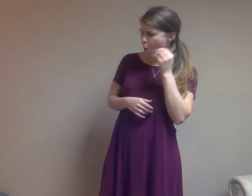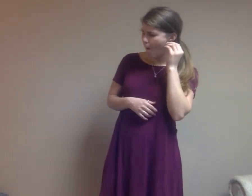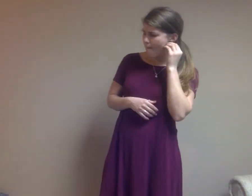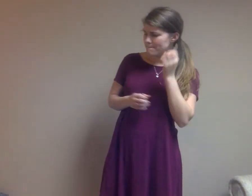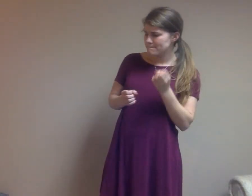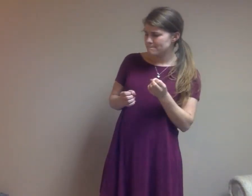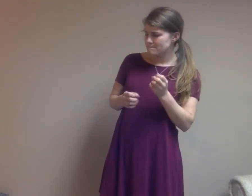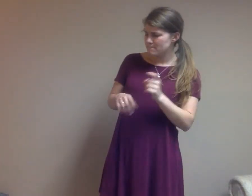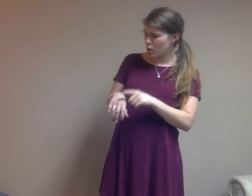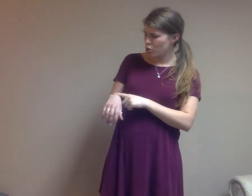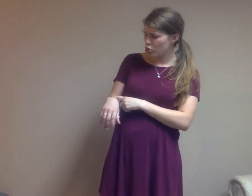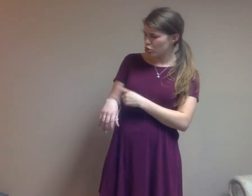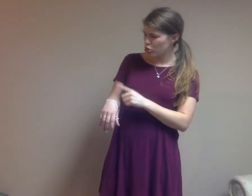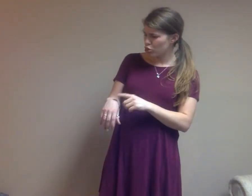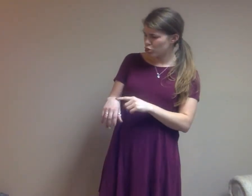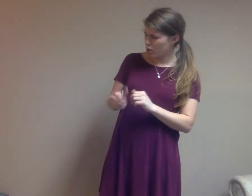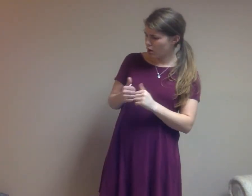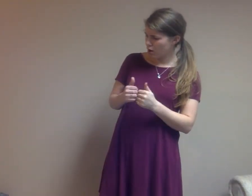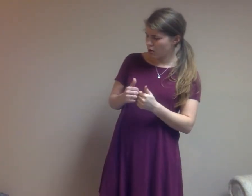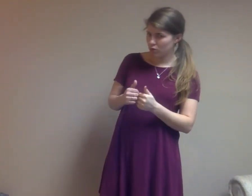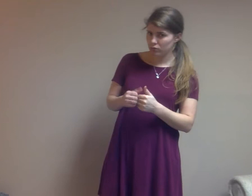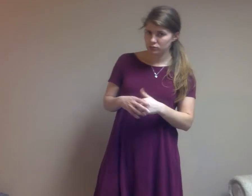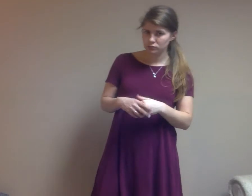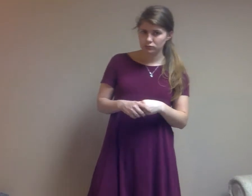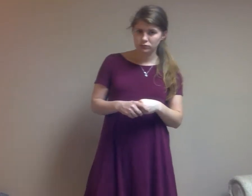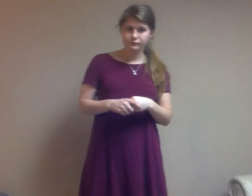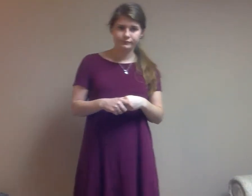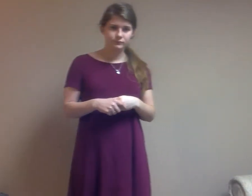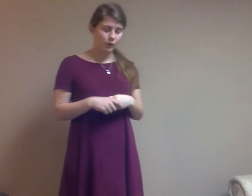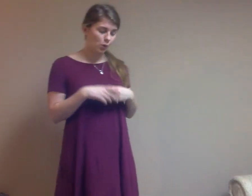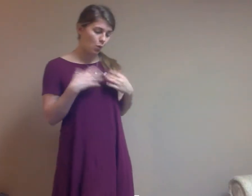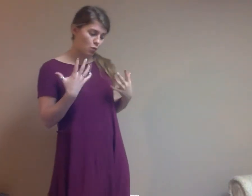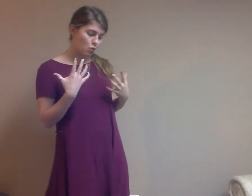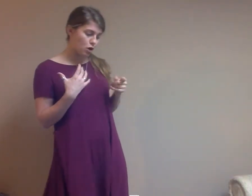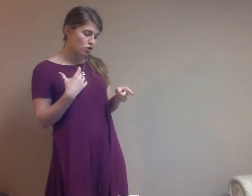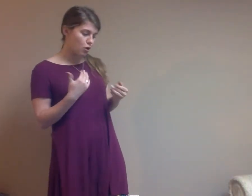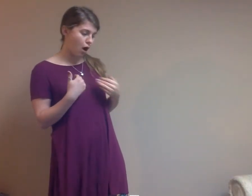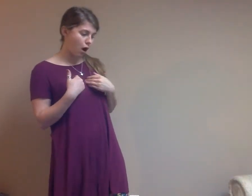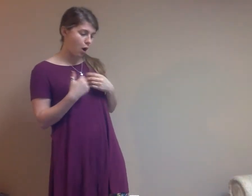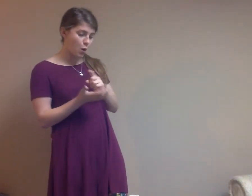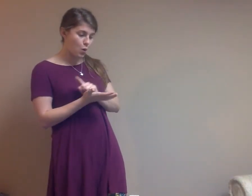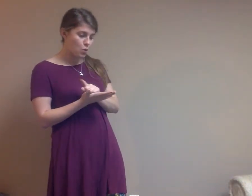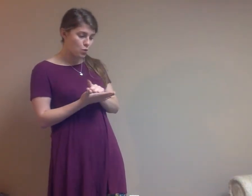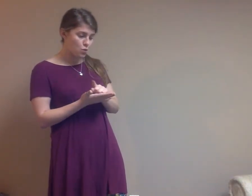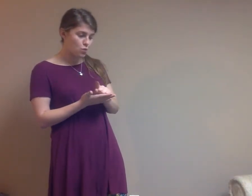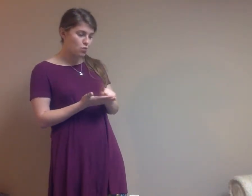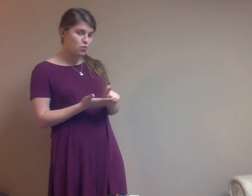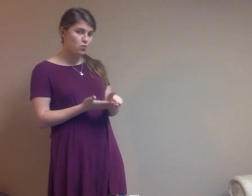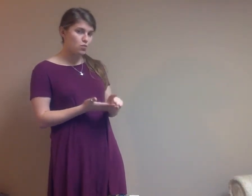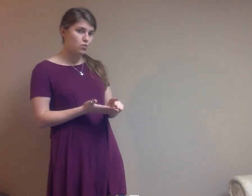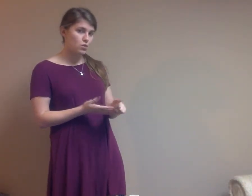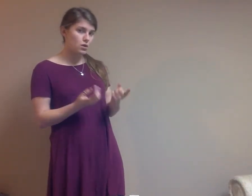Water Wars is on Sunday. Yeah. And you want to do that, don't you? That's the... No, I don't want to come back.